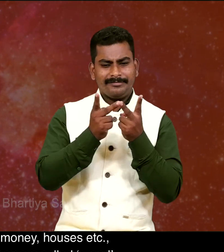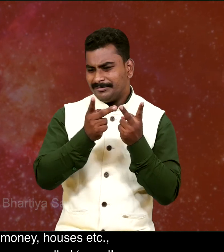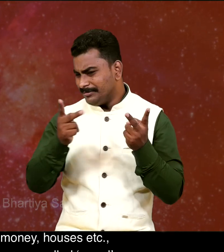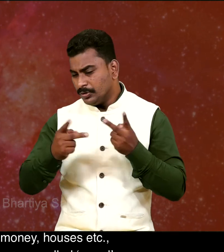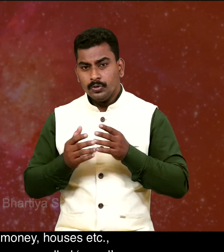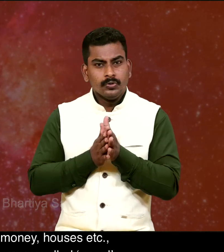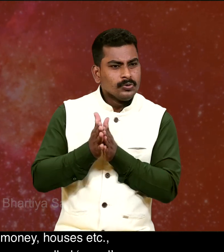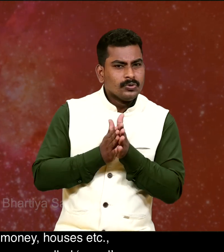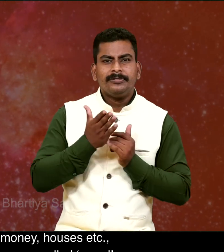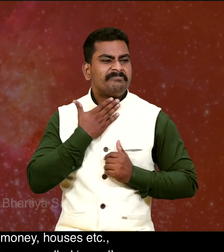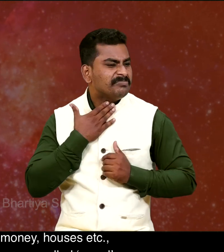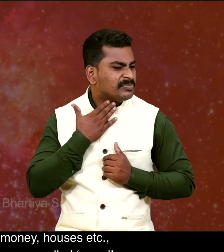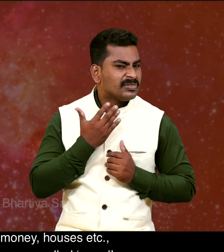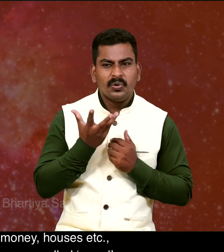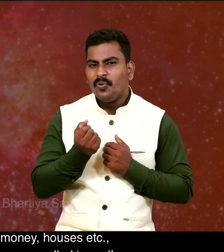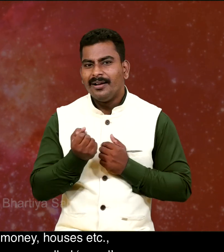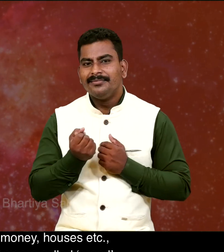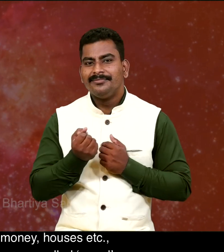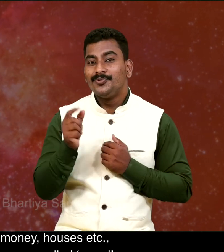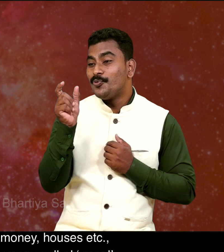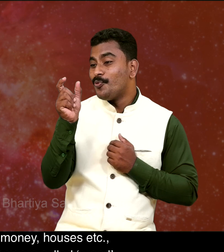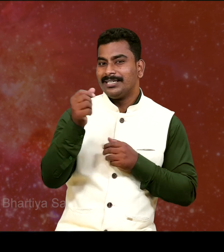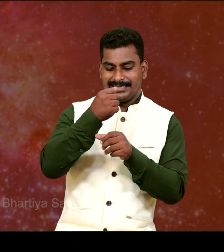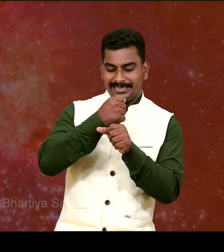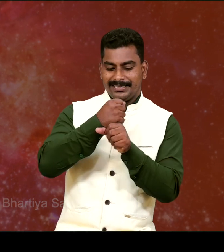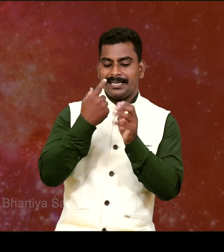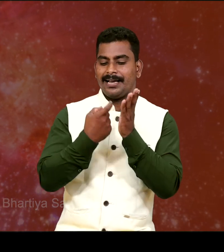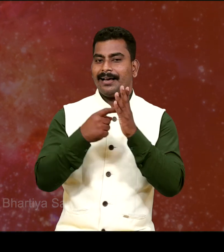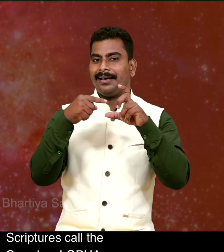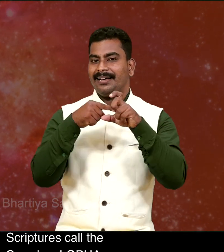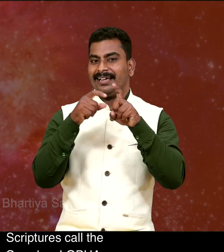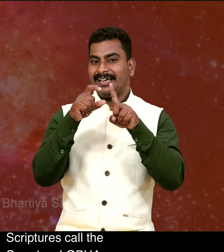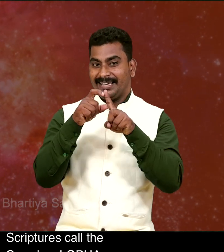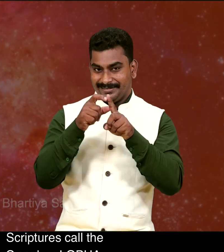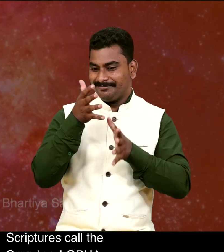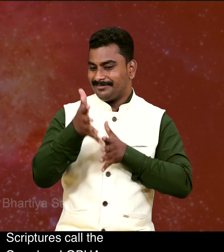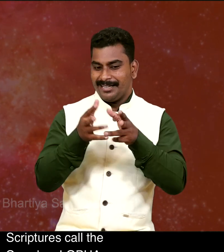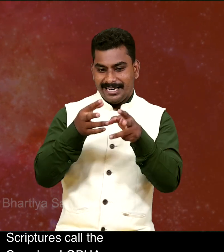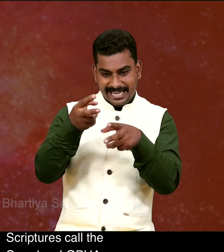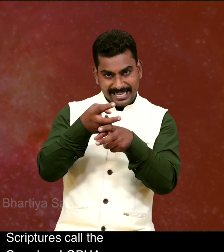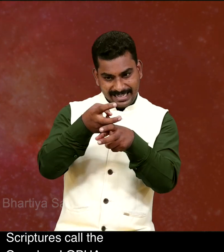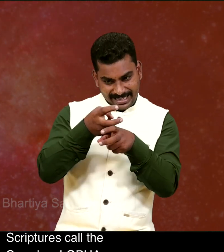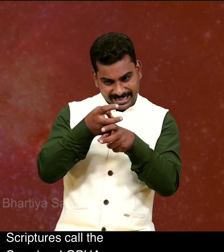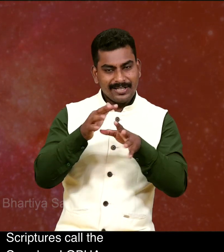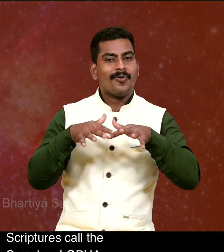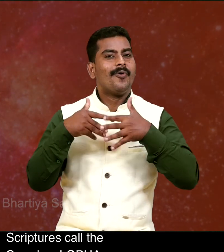they are called greed. Our scriptures call the greed as